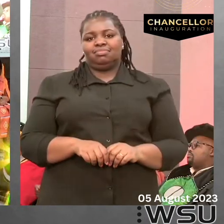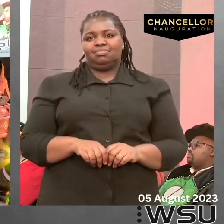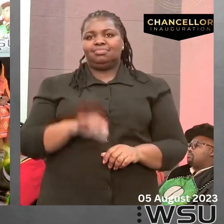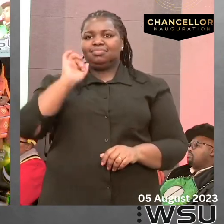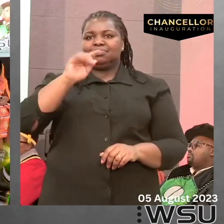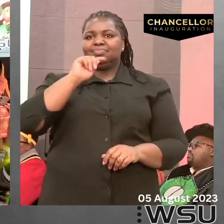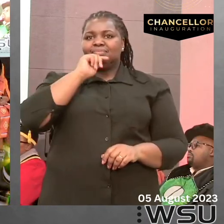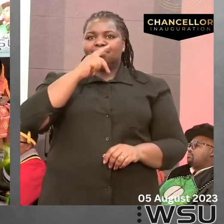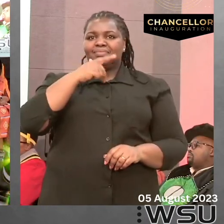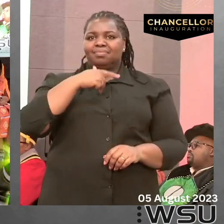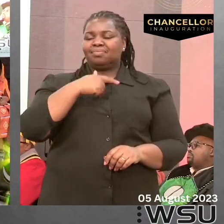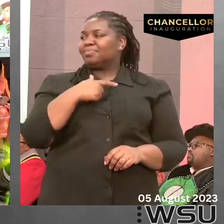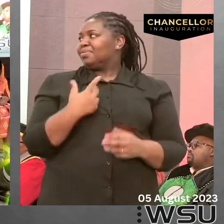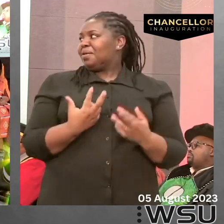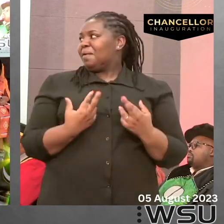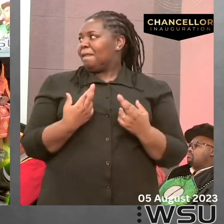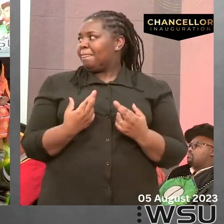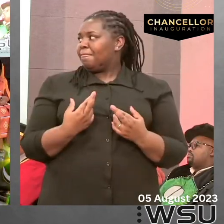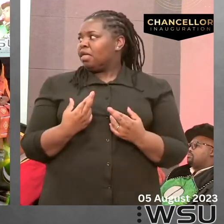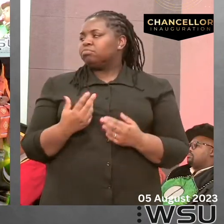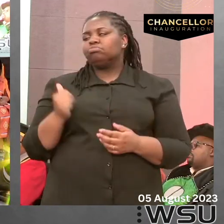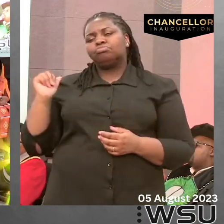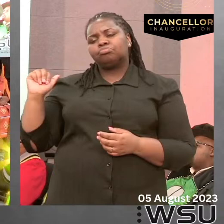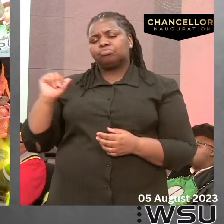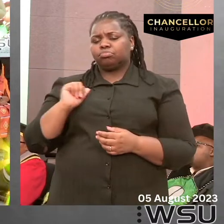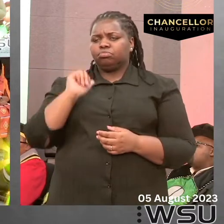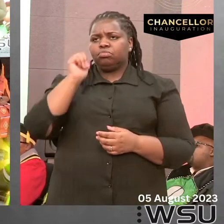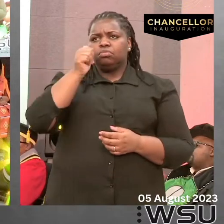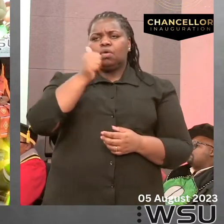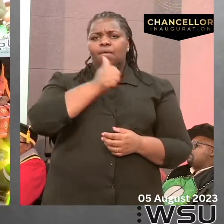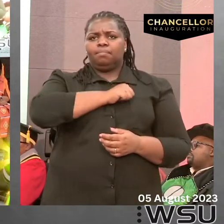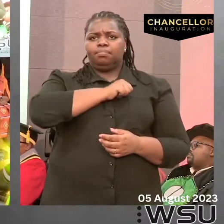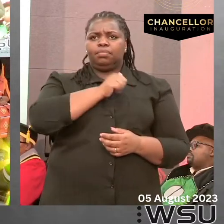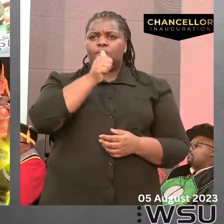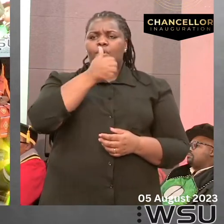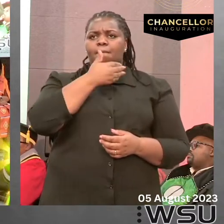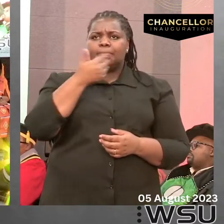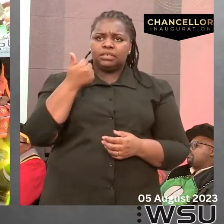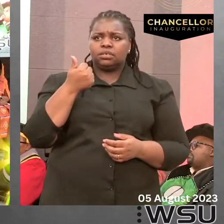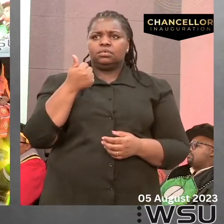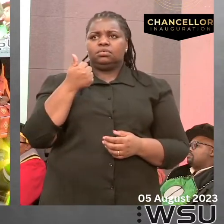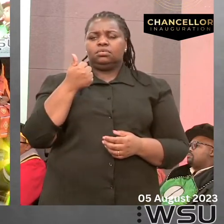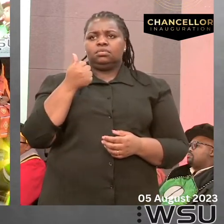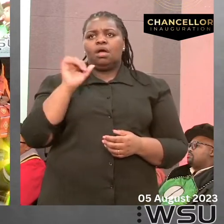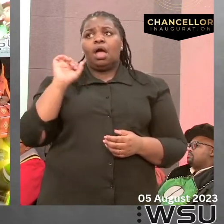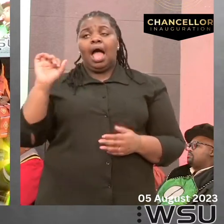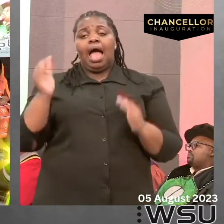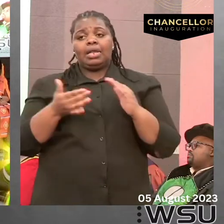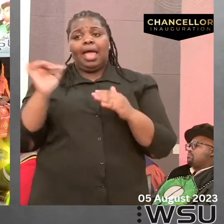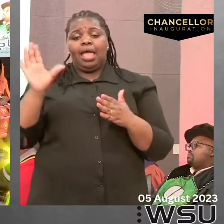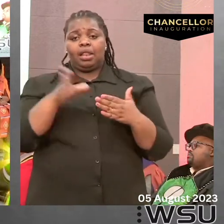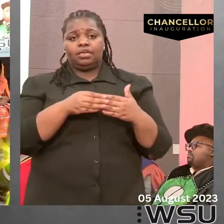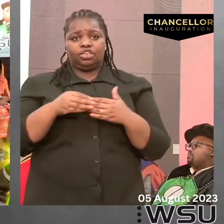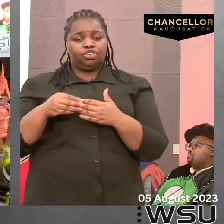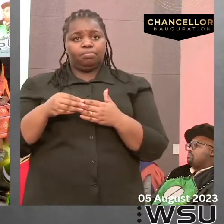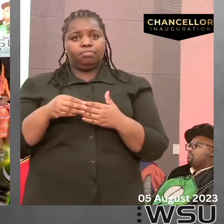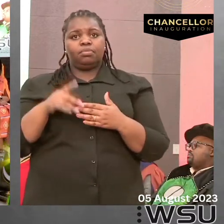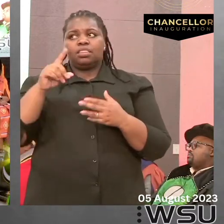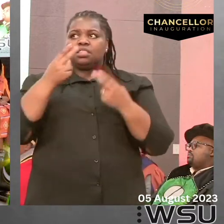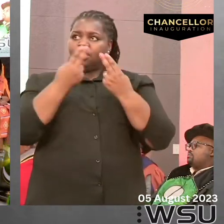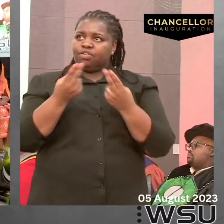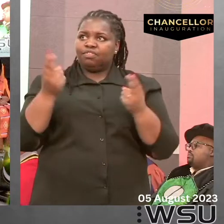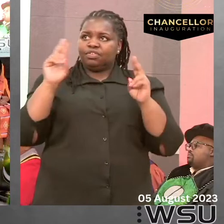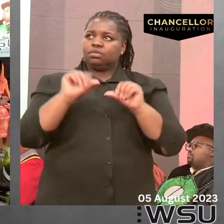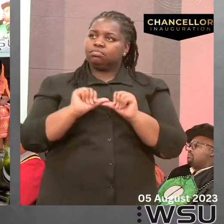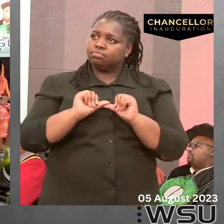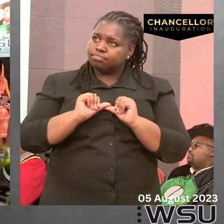wish her the very best, that under her leadership, the university will